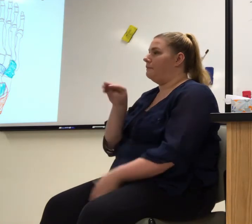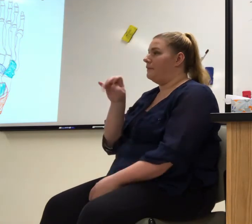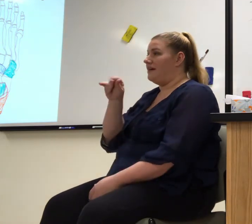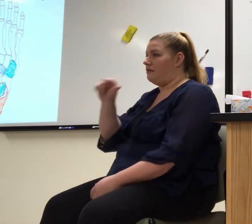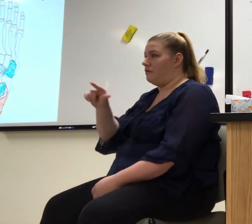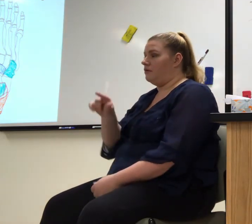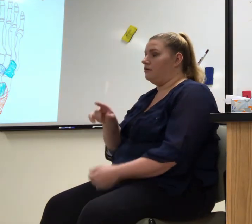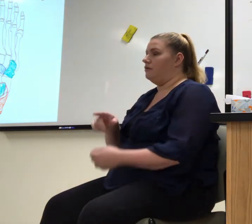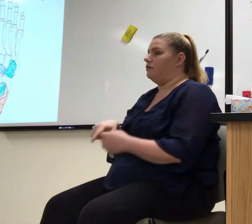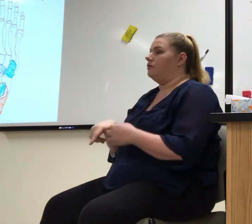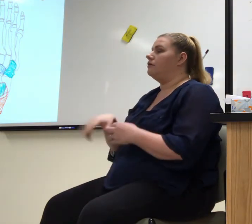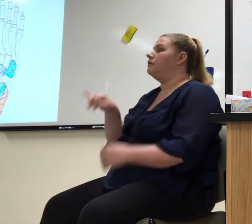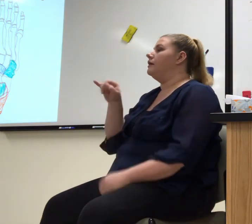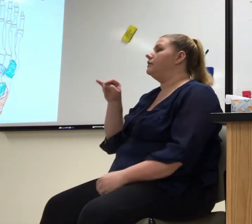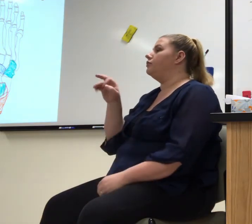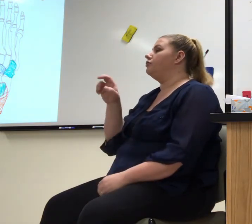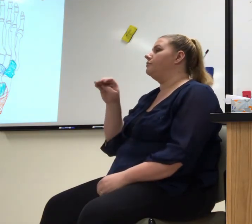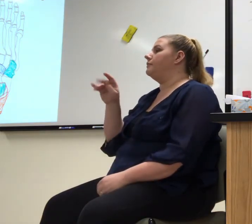lateral,